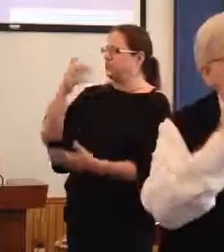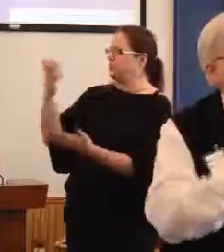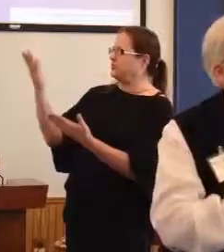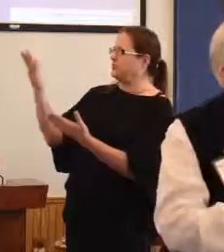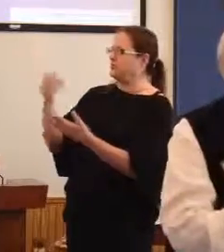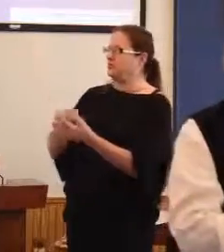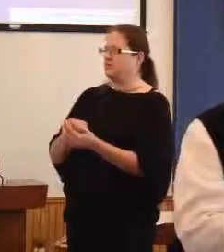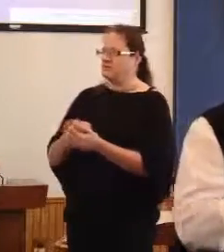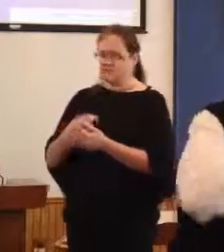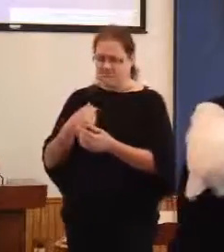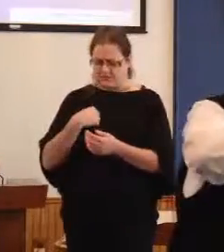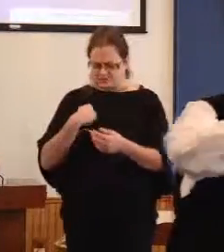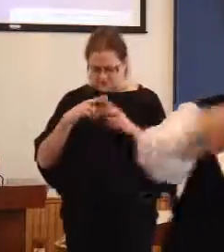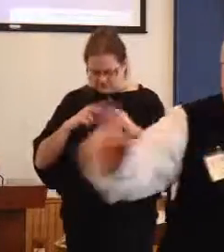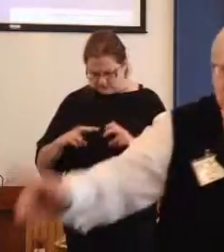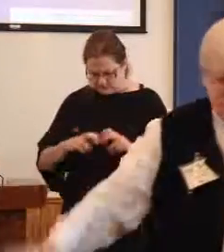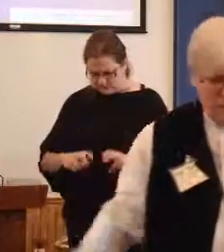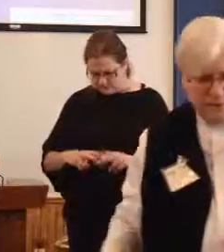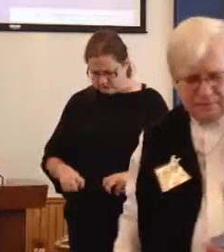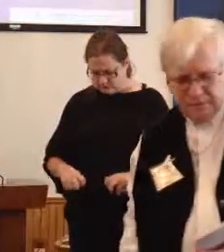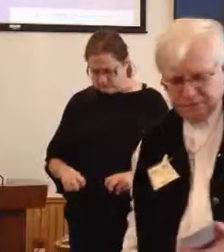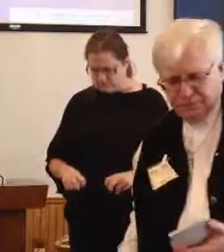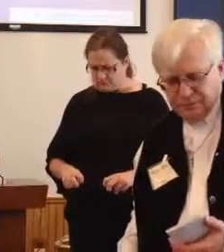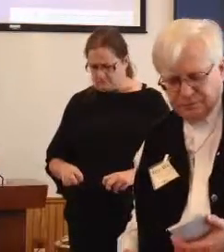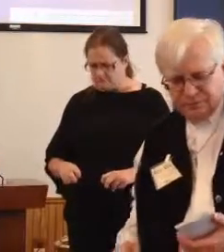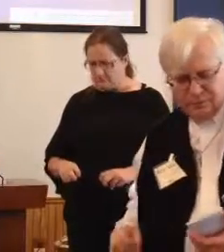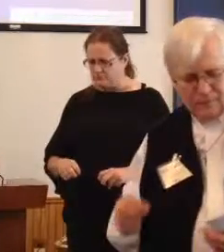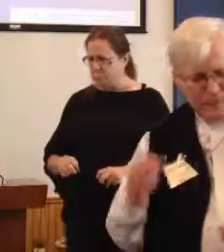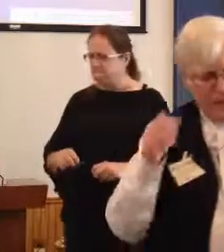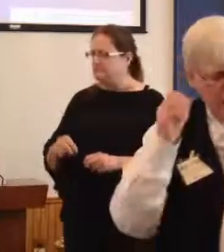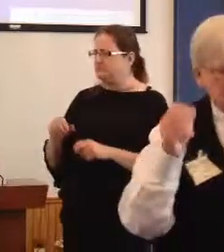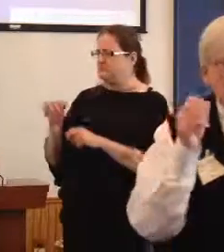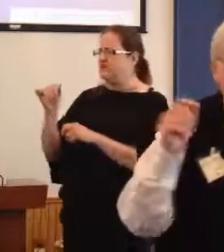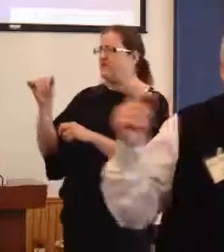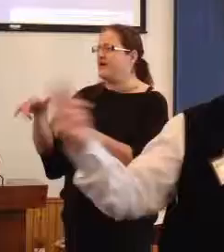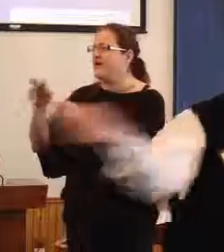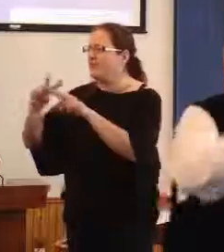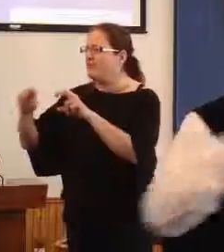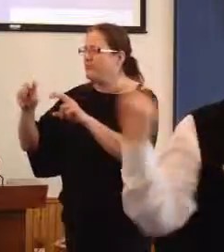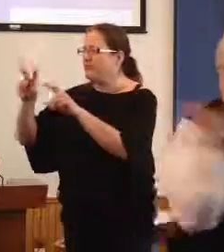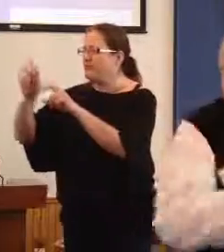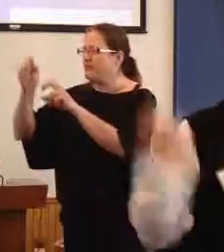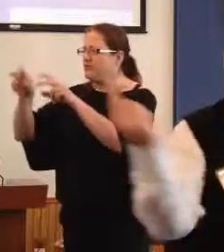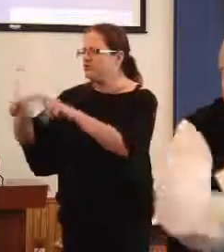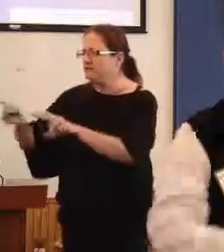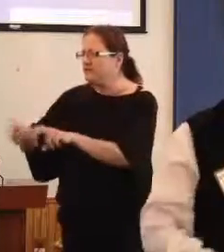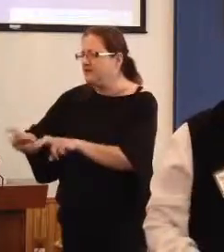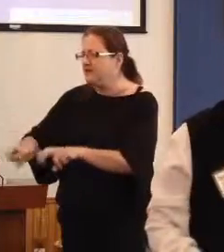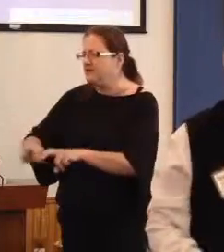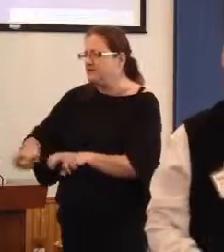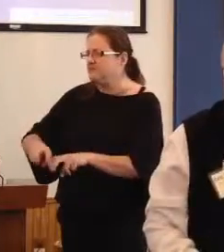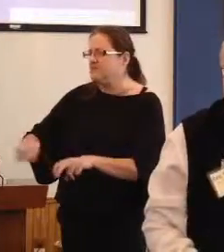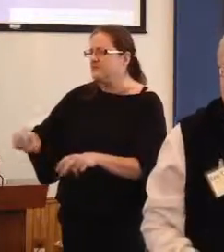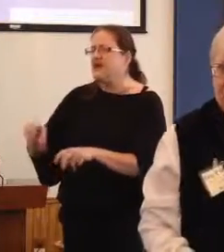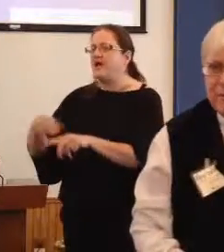And look at yourself. And look at that person. And then look at all the people around you.